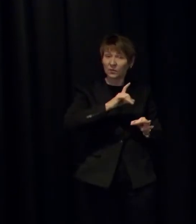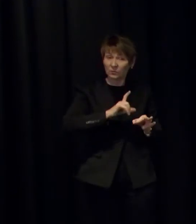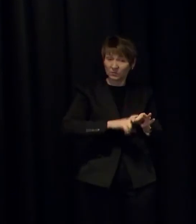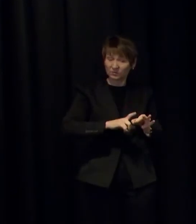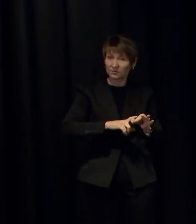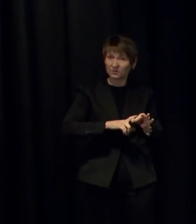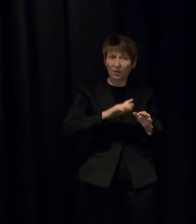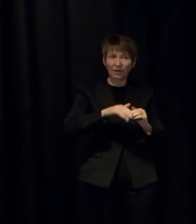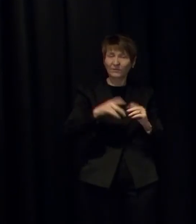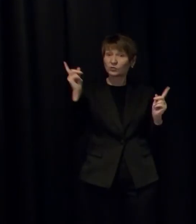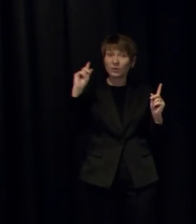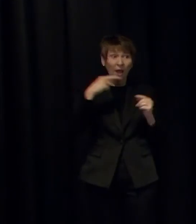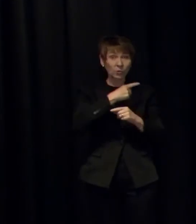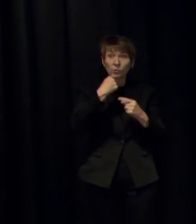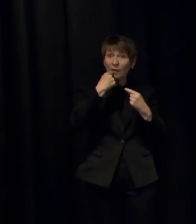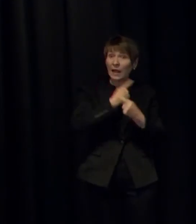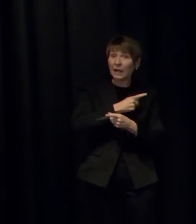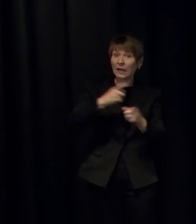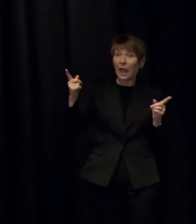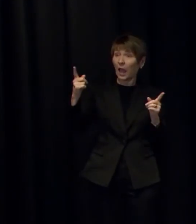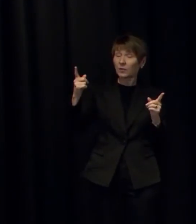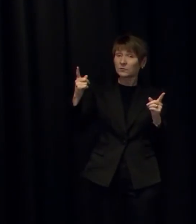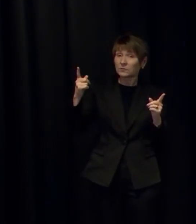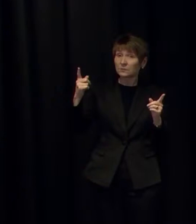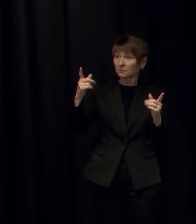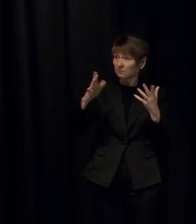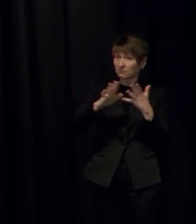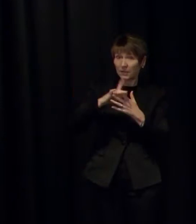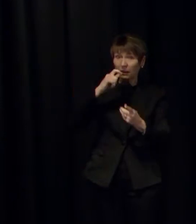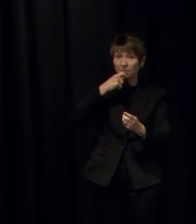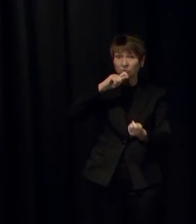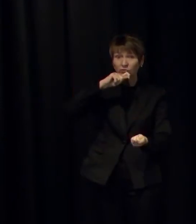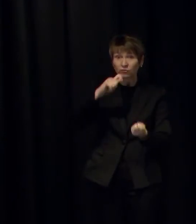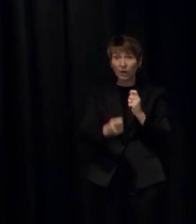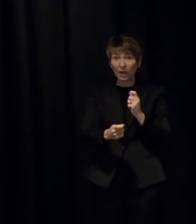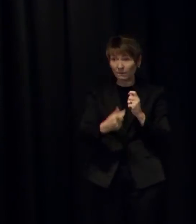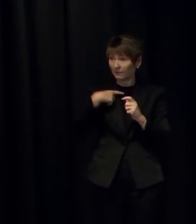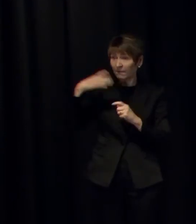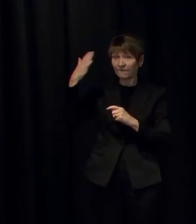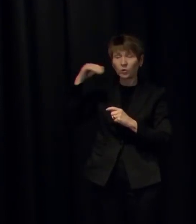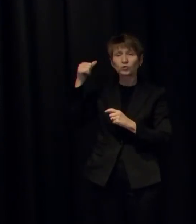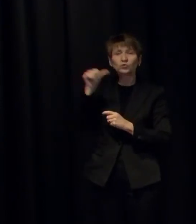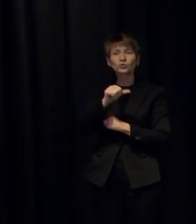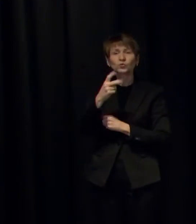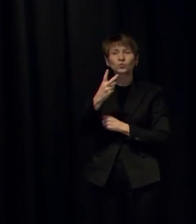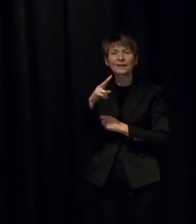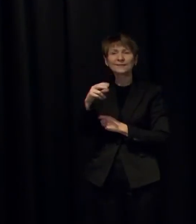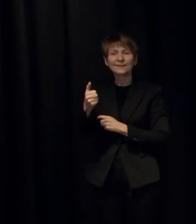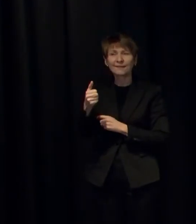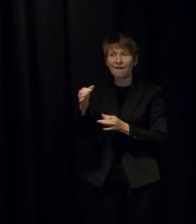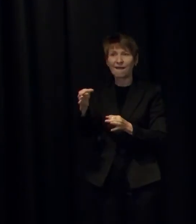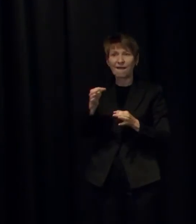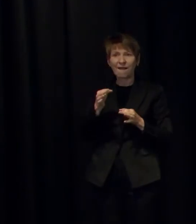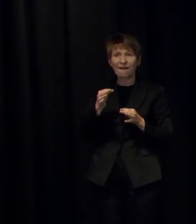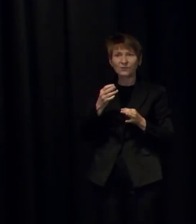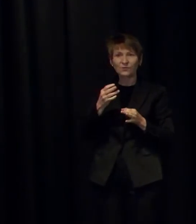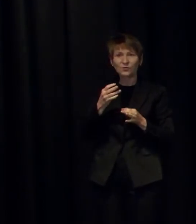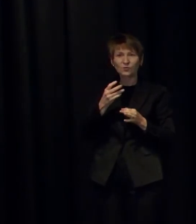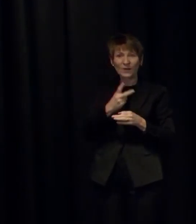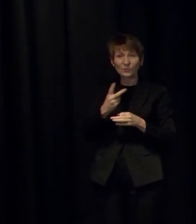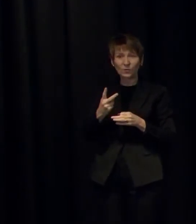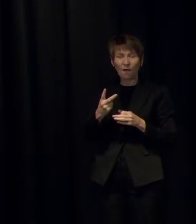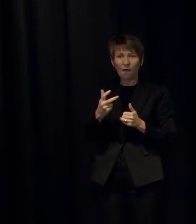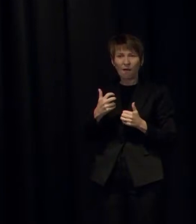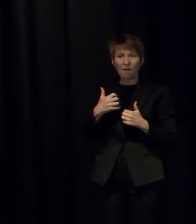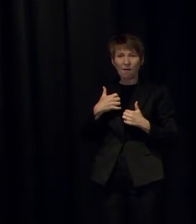things forward? No. We had a series of meetings and discussions, and we were able to agree last